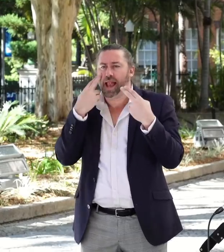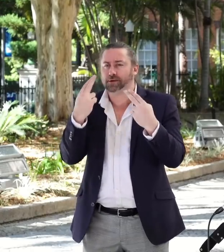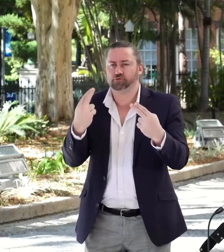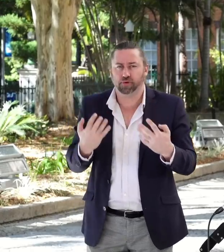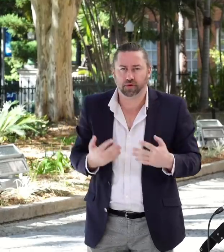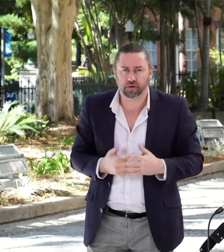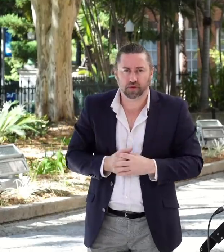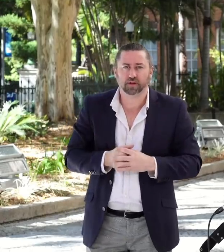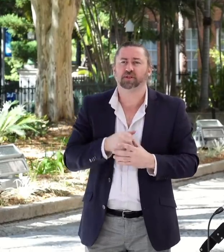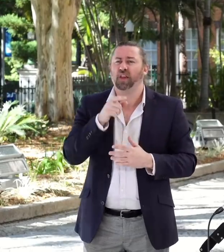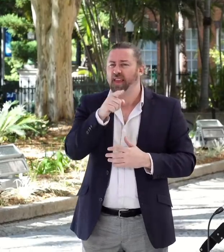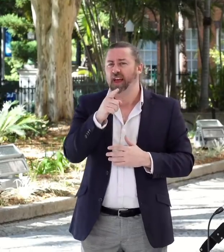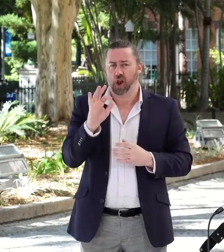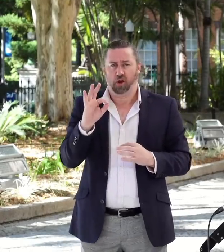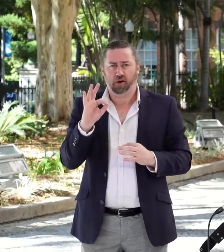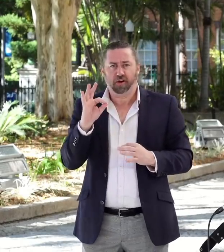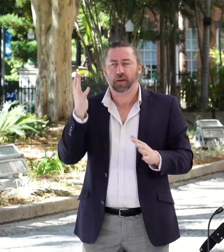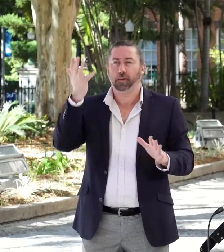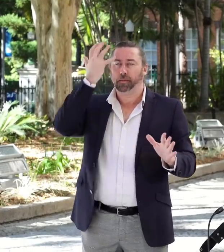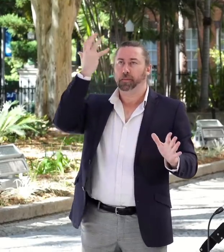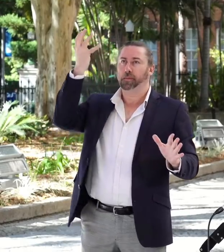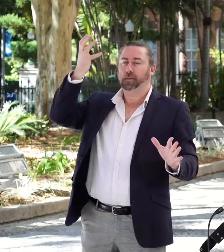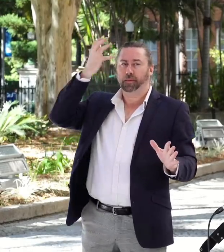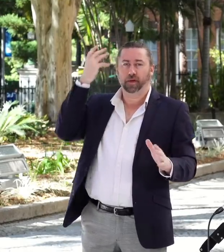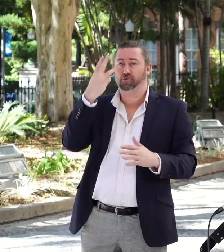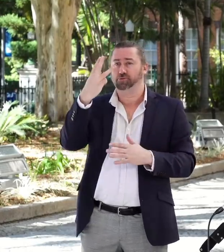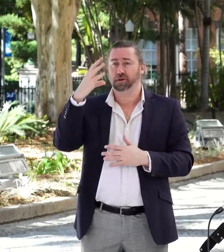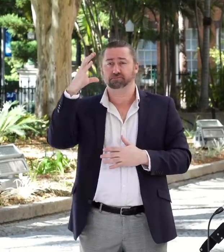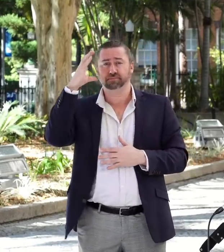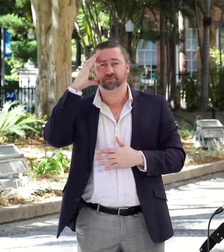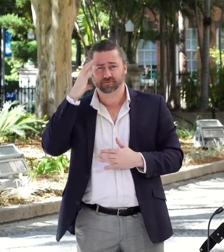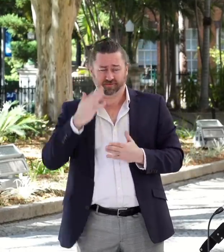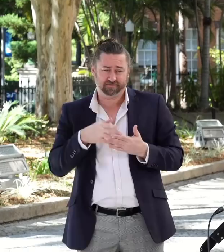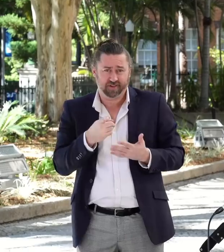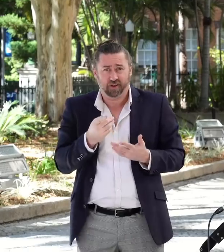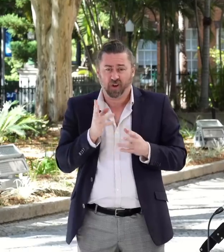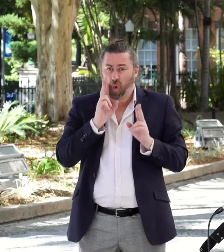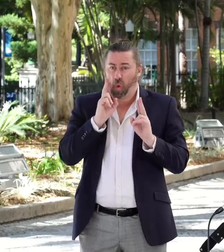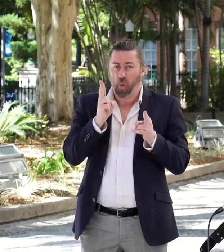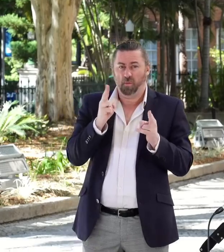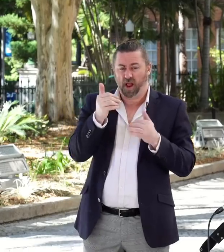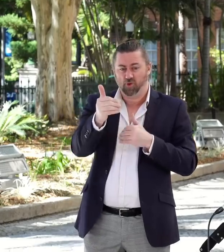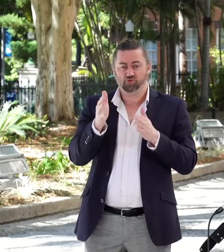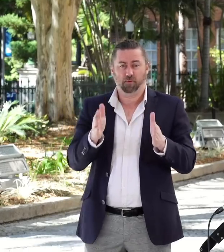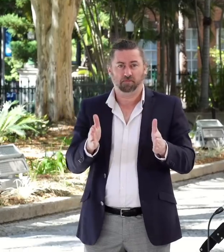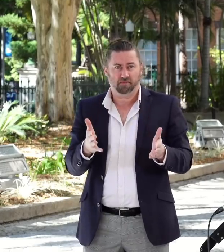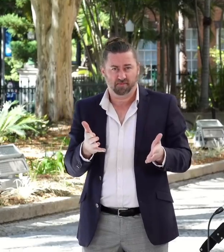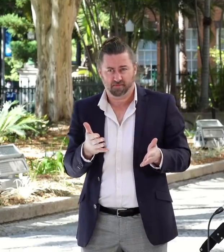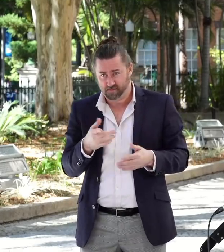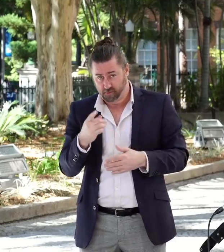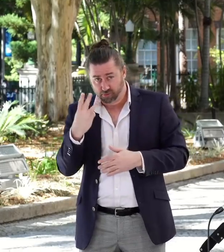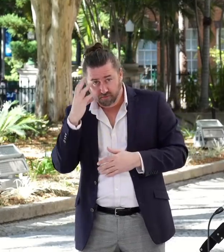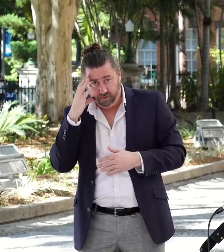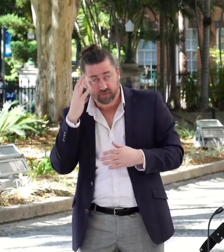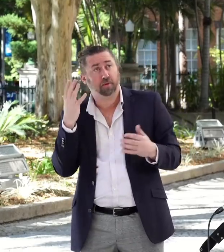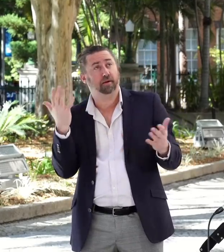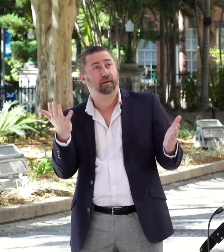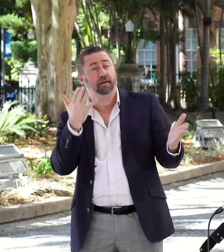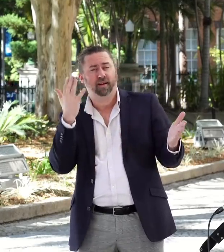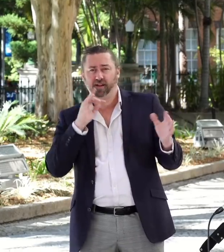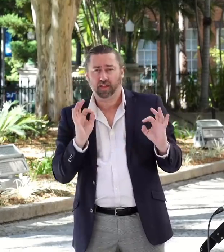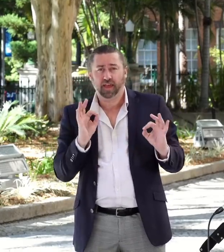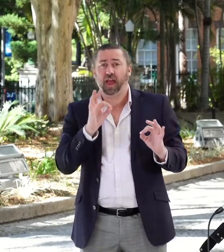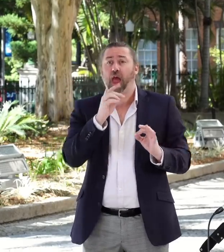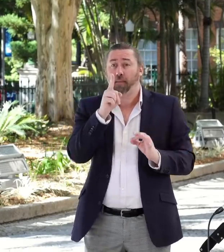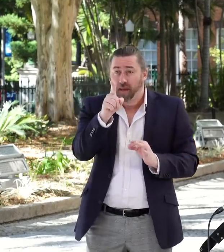what I would call a modest room, certainly not a three-bedroom suite, which would be a complete inaccuracy. So, and of course, it's been set up so she